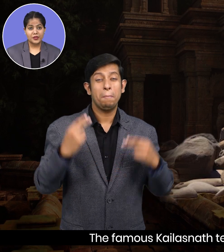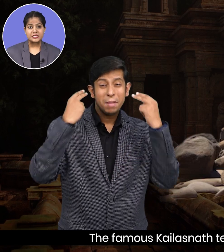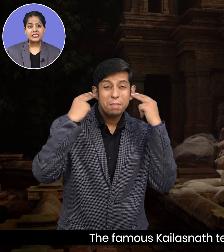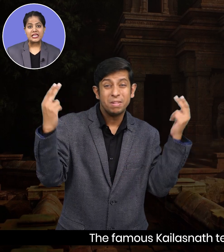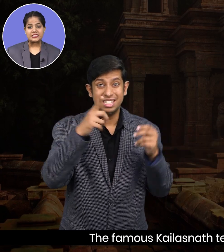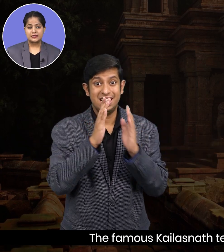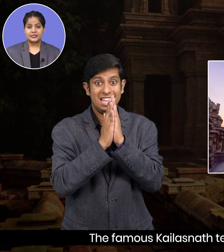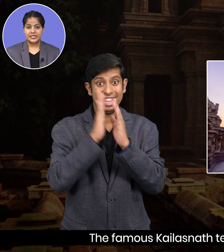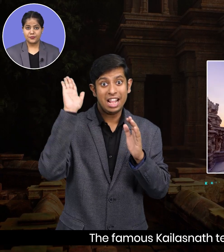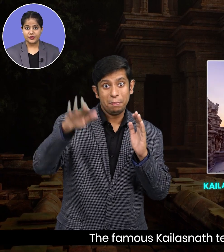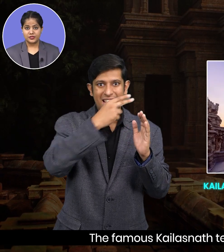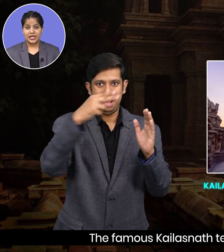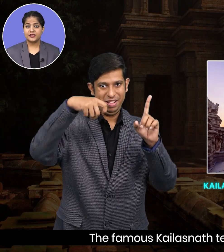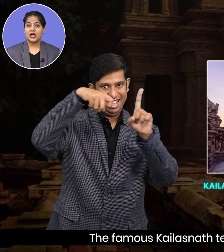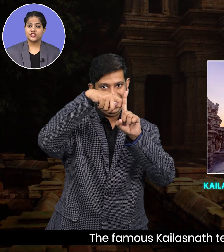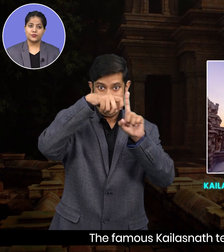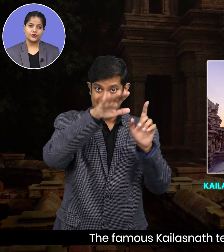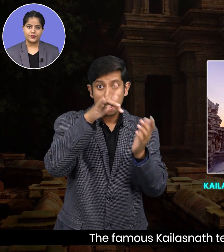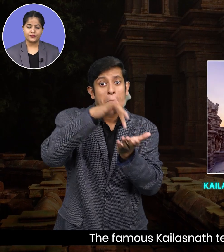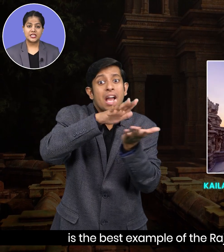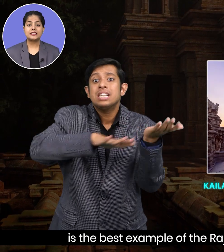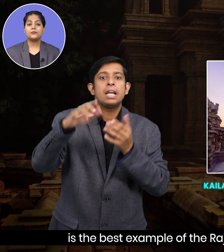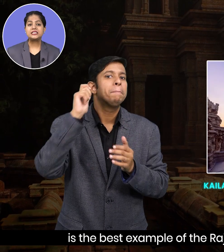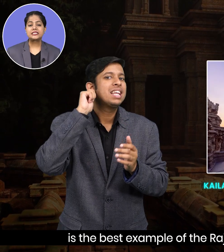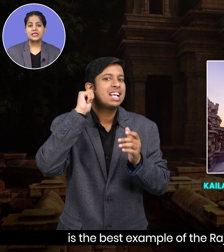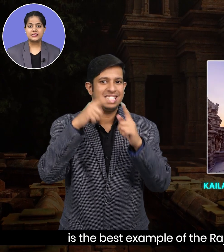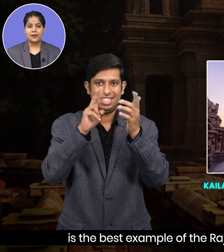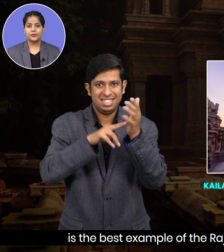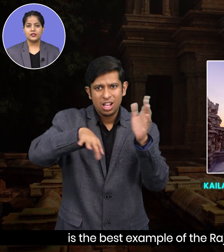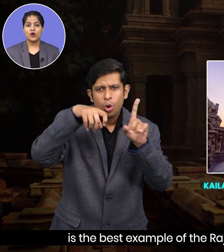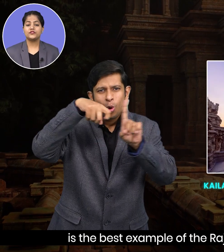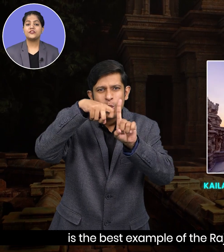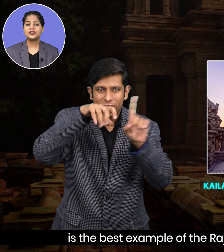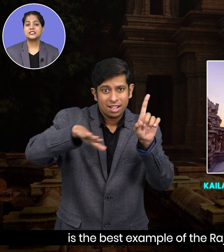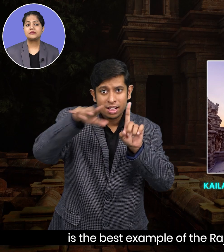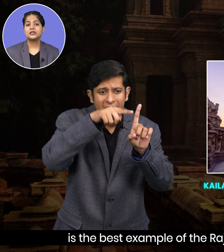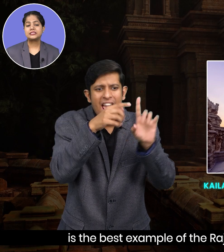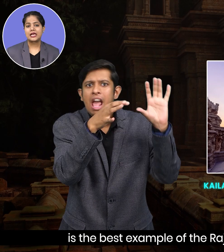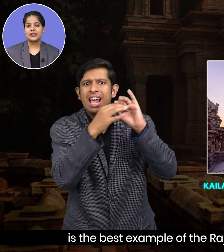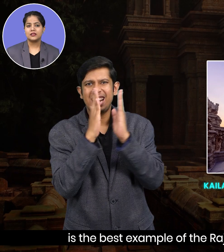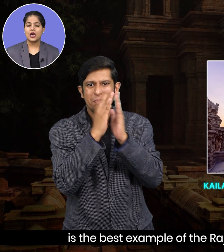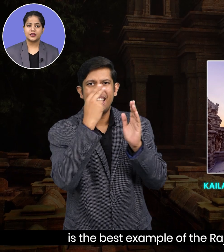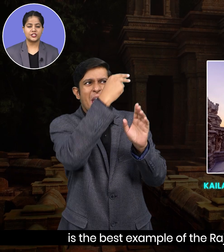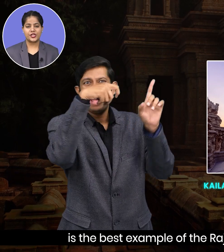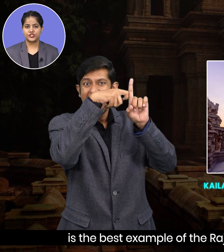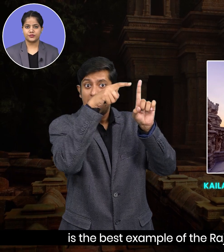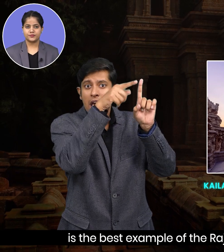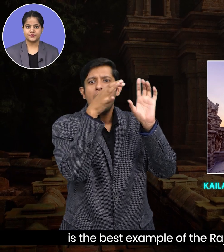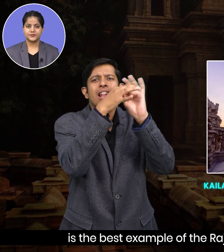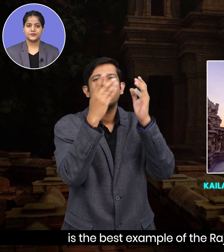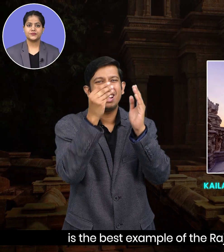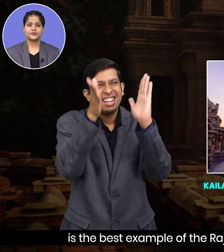The famous Kailasnath temple at Kanchipuram is the best example of the Rajasimha style